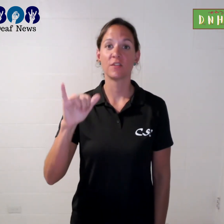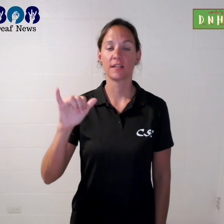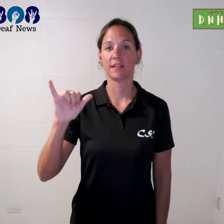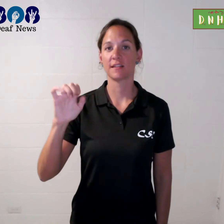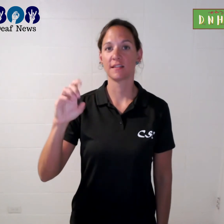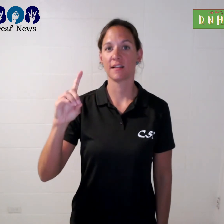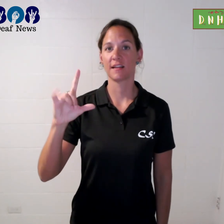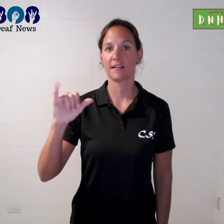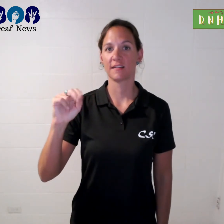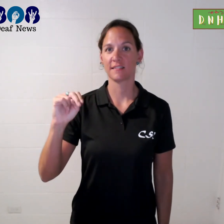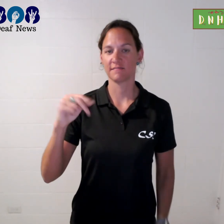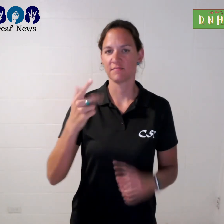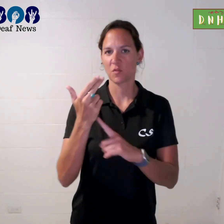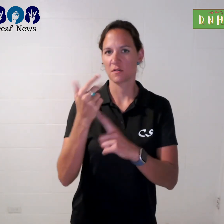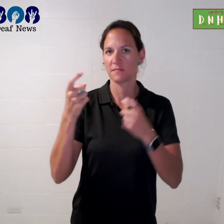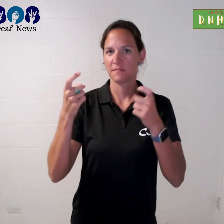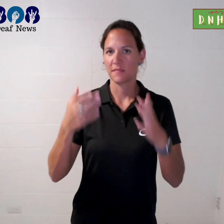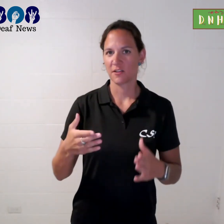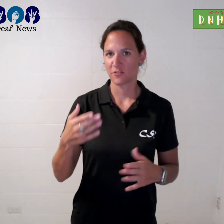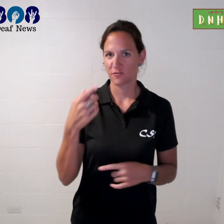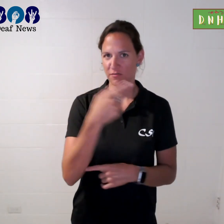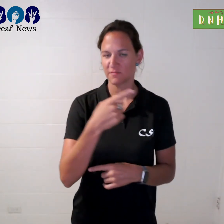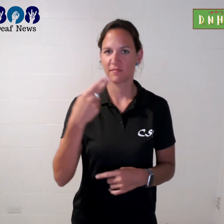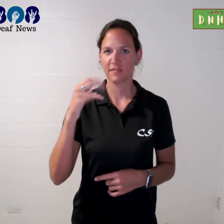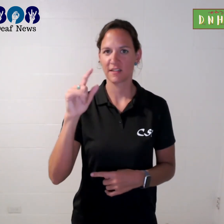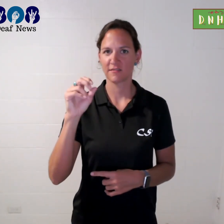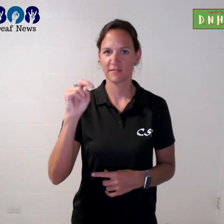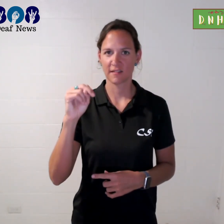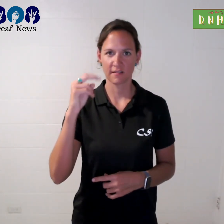Jeffrey Yedlin, Hilton Hawaiian Village manager,